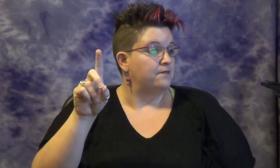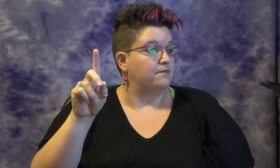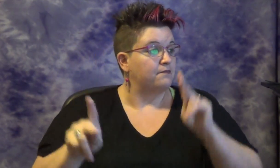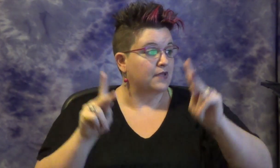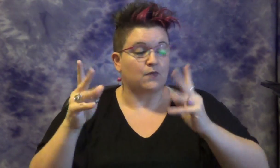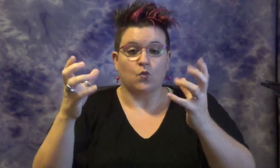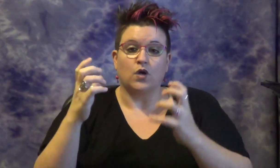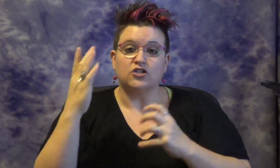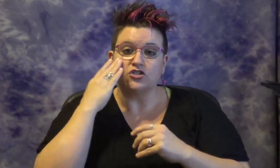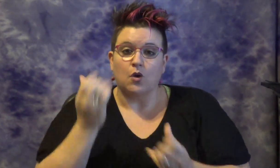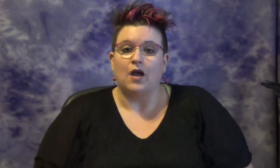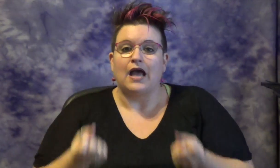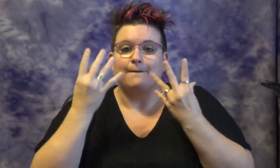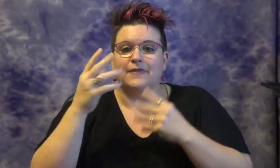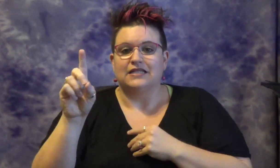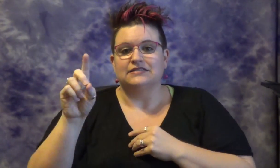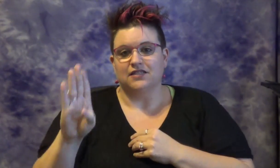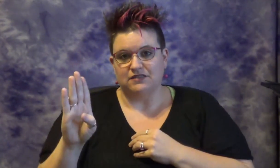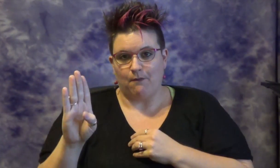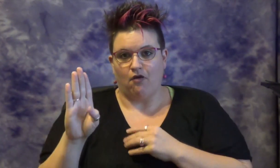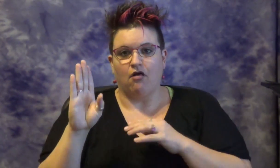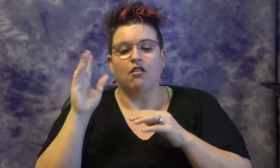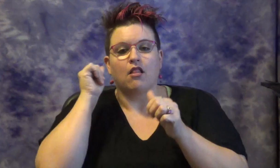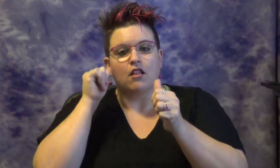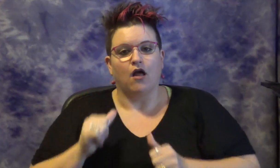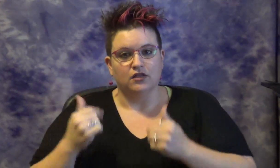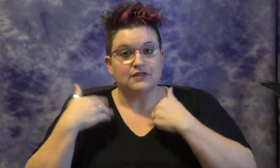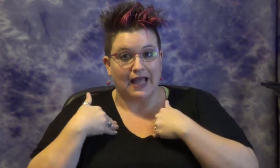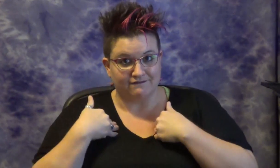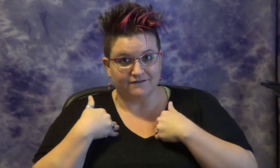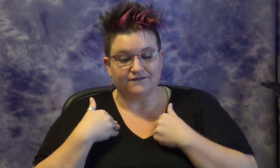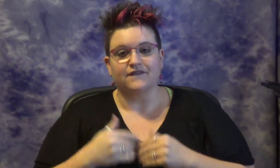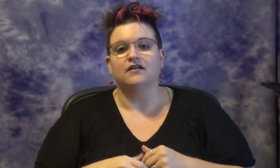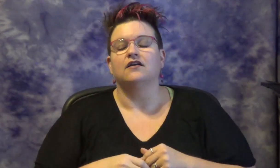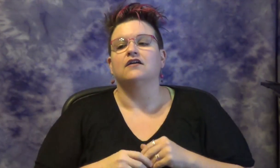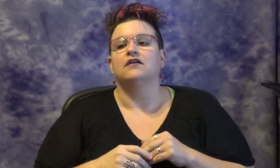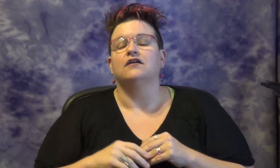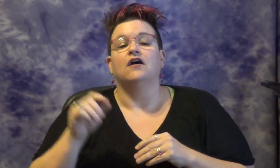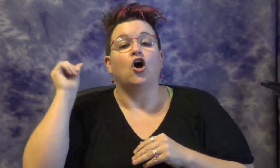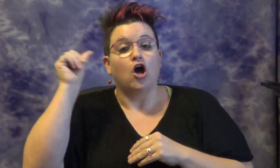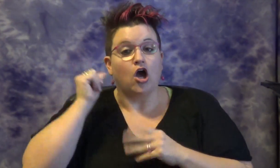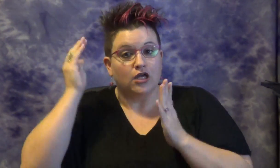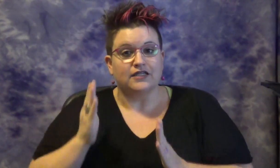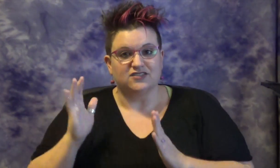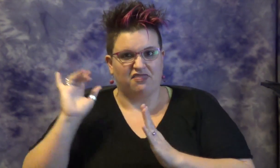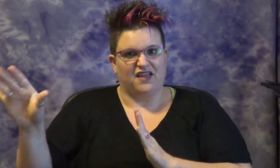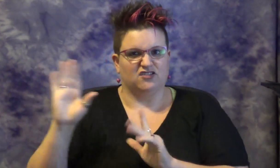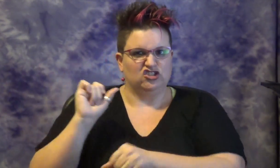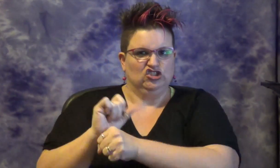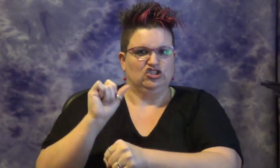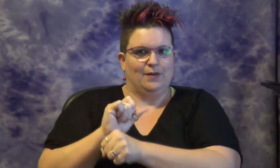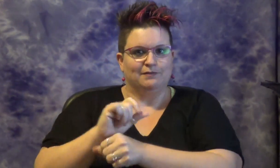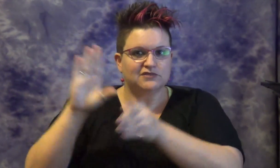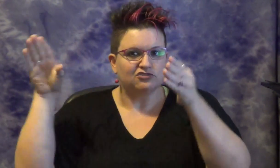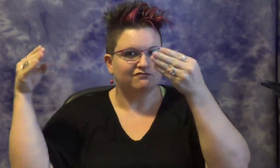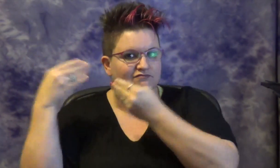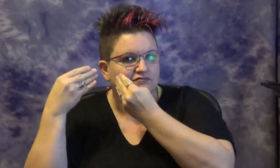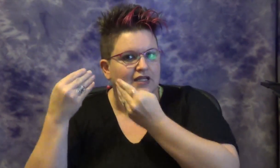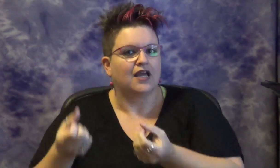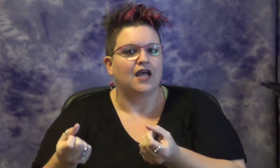solely focus on how much hearing is left and how much hearing loss you don't have. That is